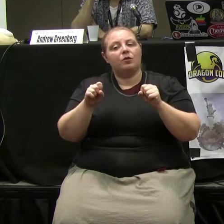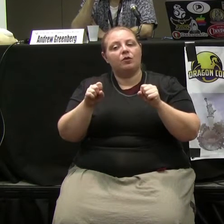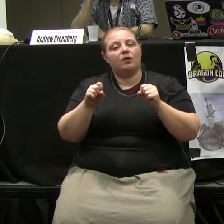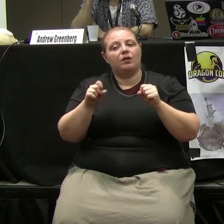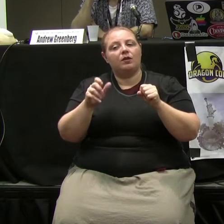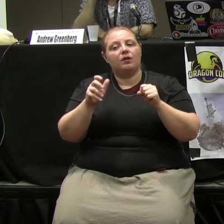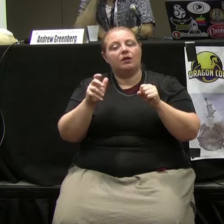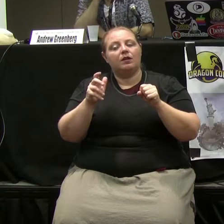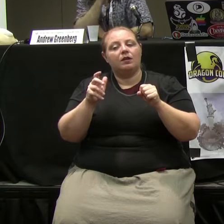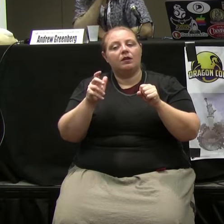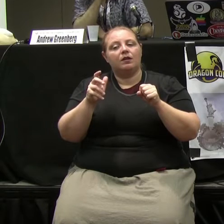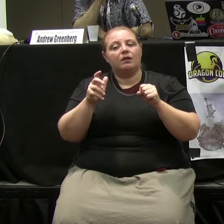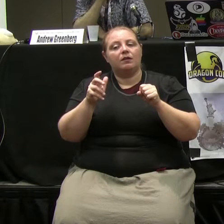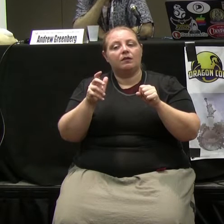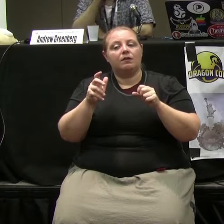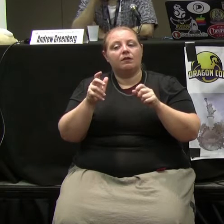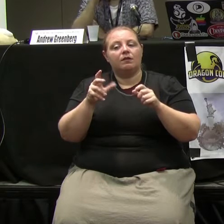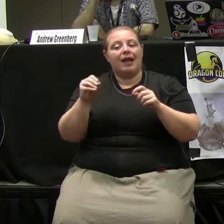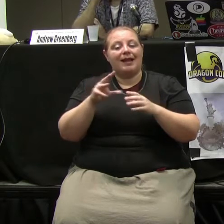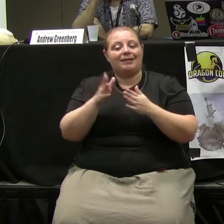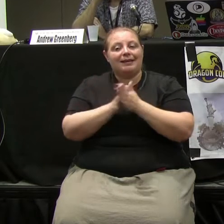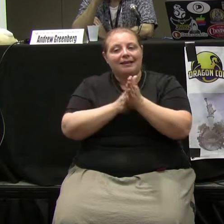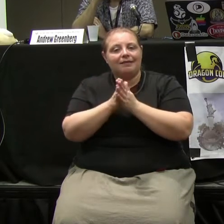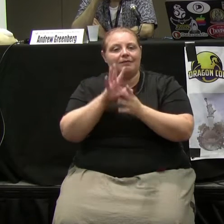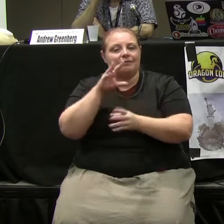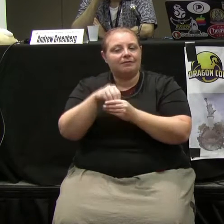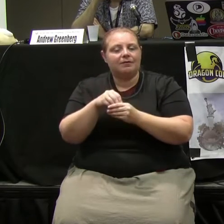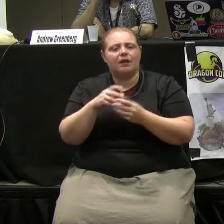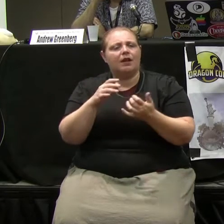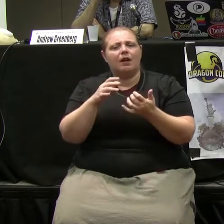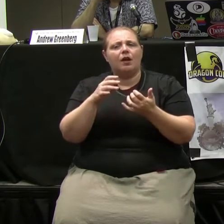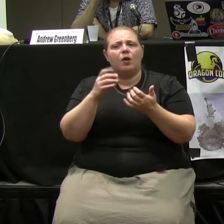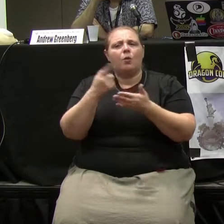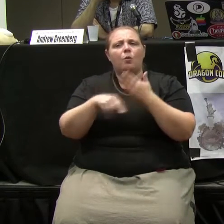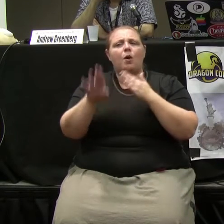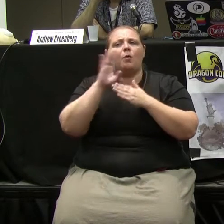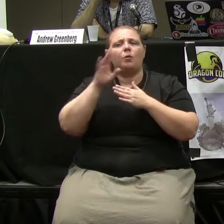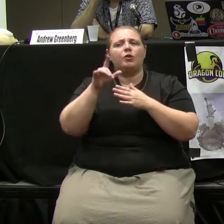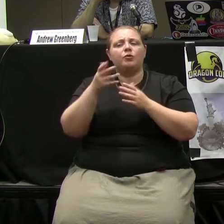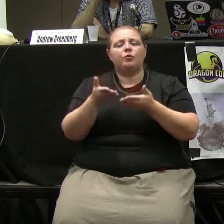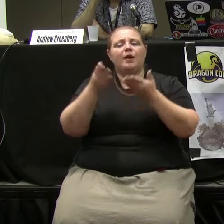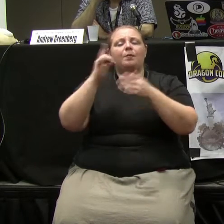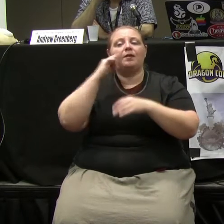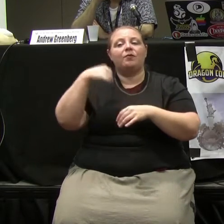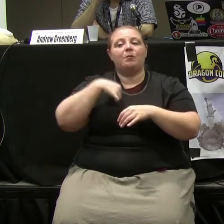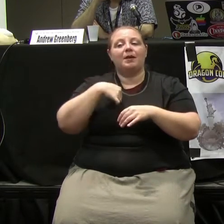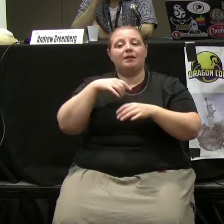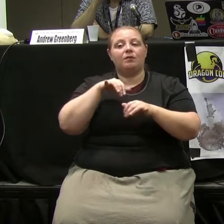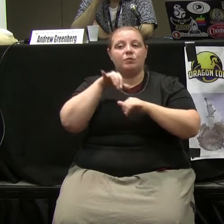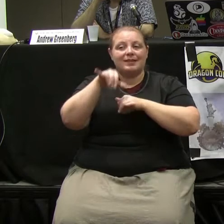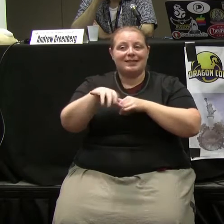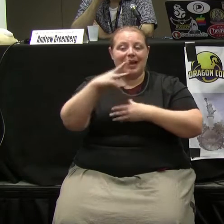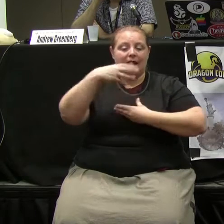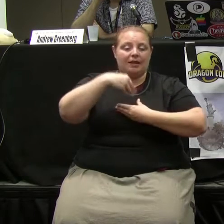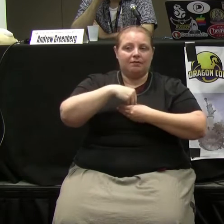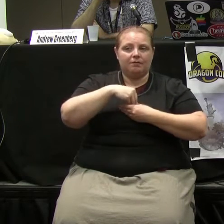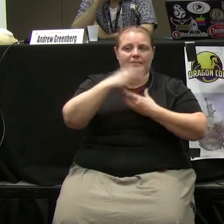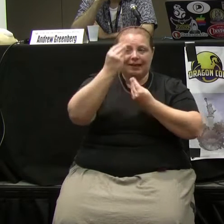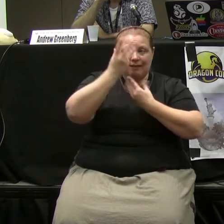know, being good and engaged and stuff? What would you recommend for me staying informed and doing good things, aside from playing to my strengths